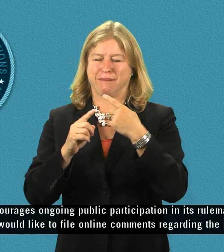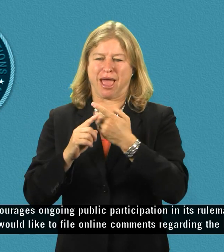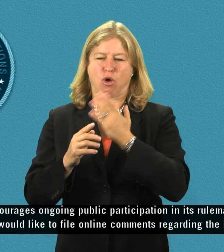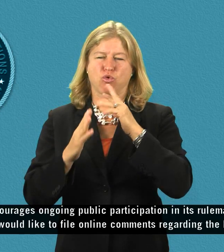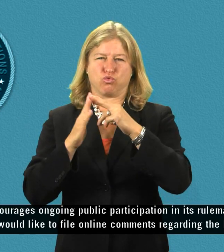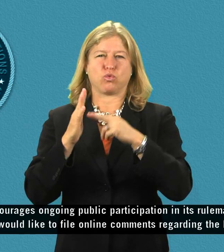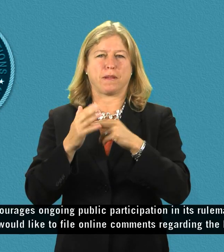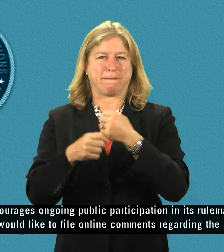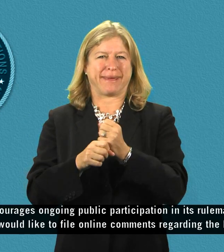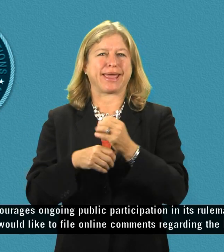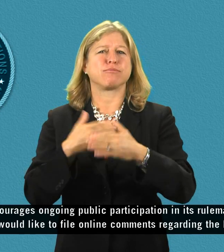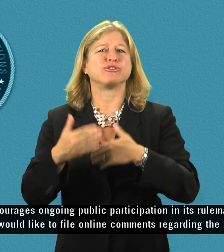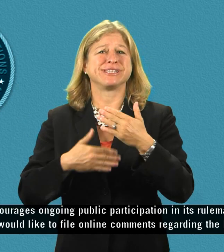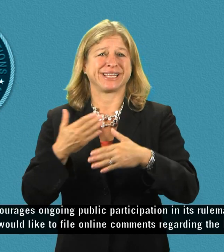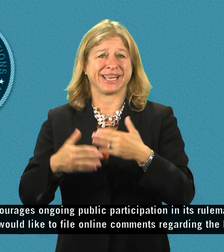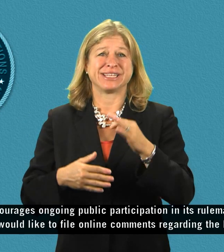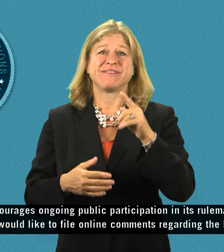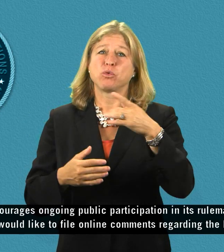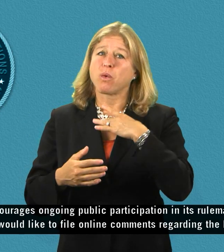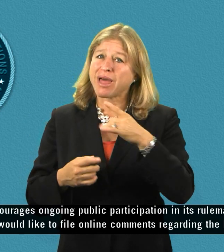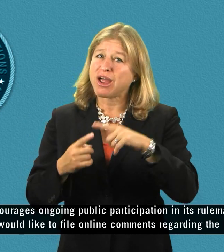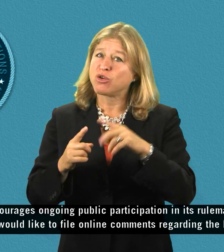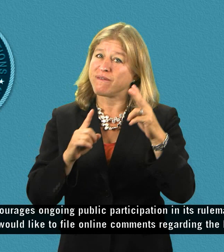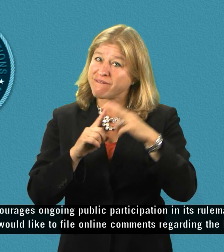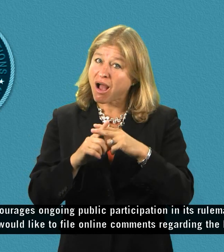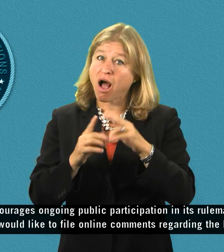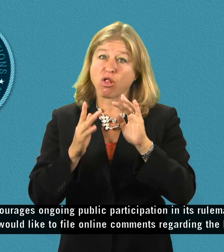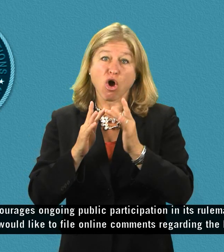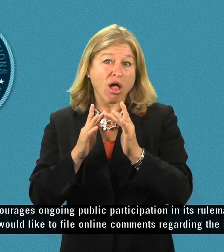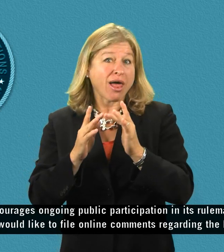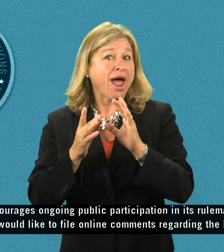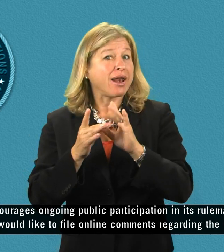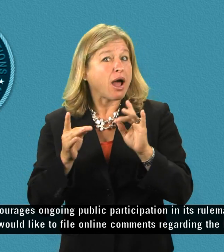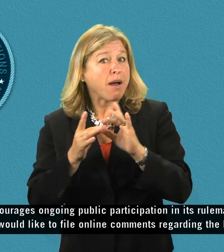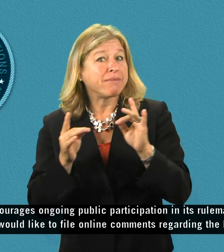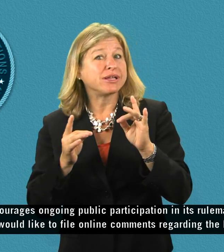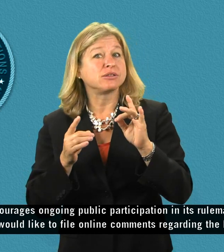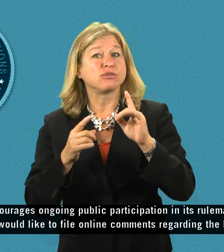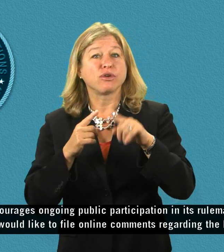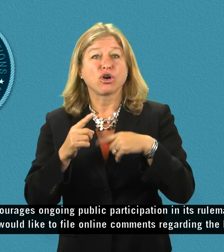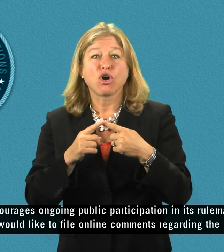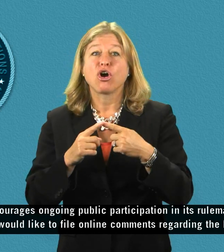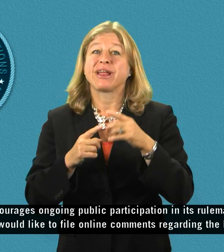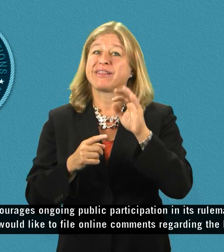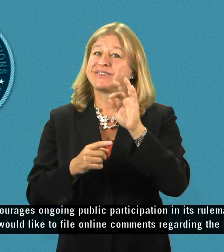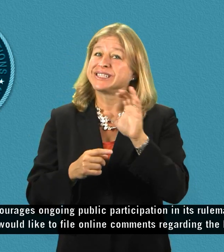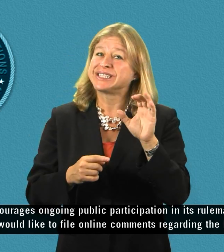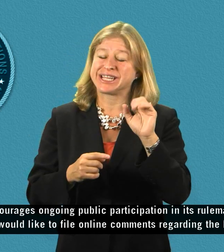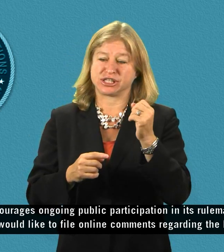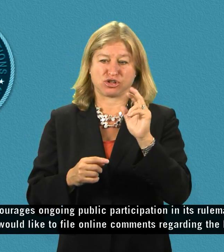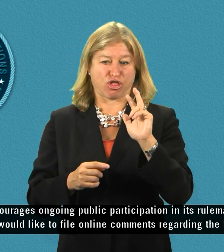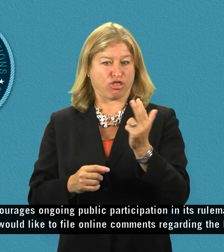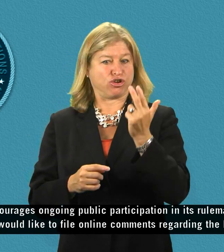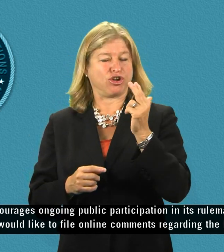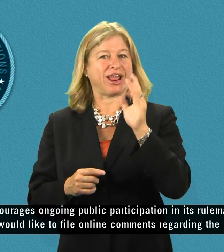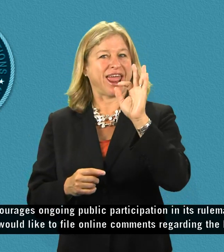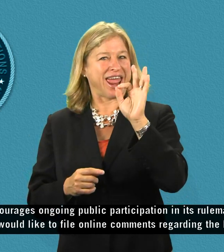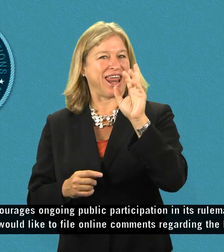encourages ongoing public participation in its rulemaking proceedings. If you would like to file online comments